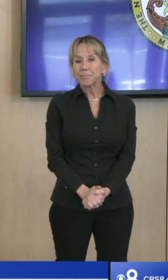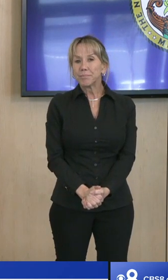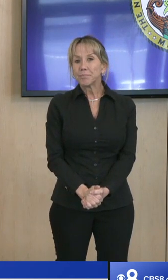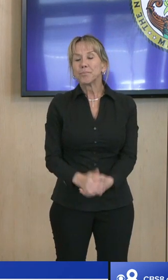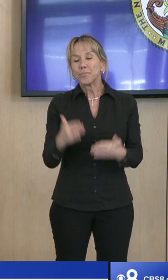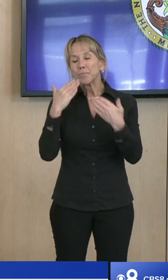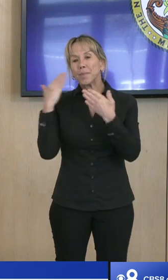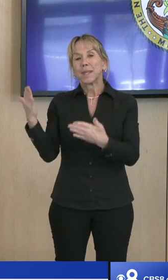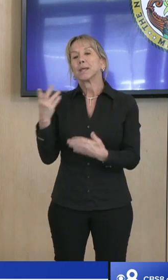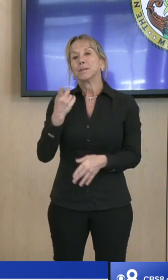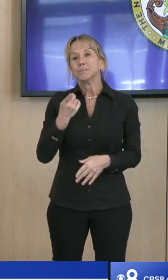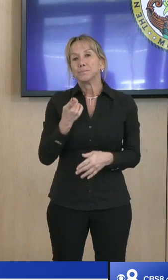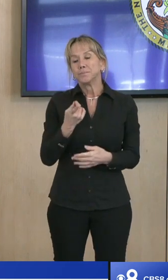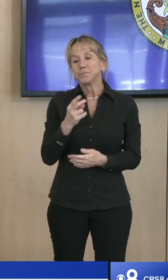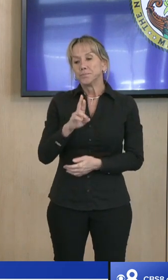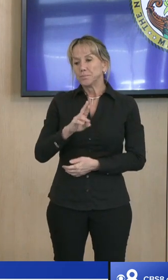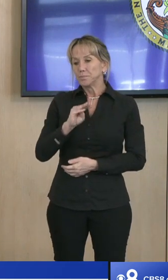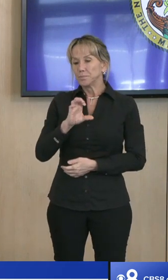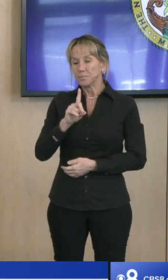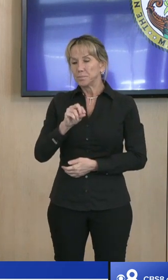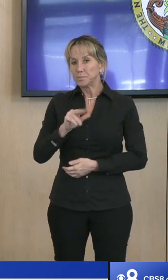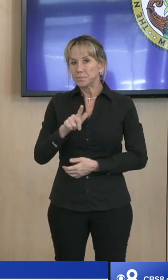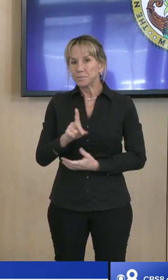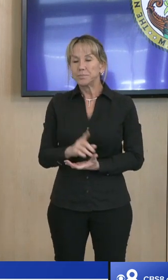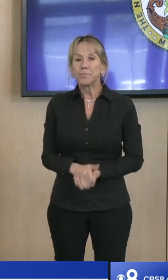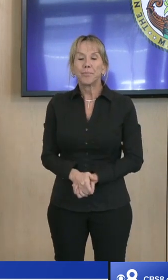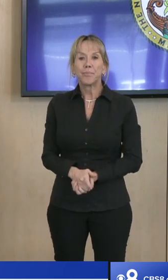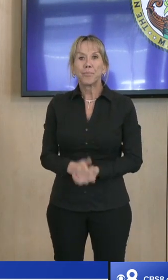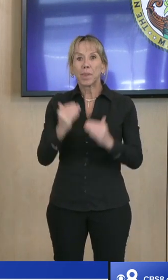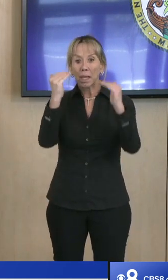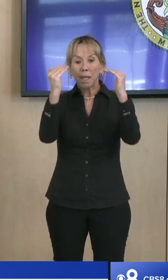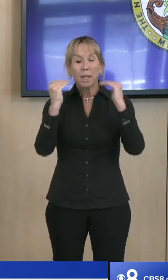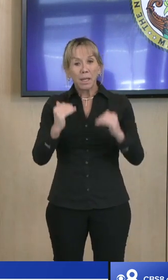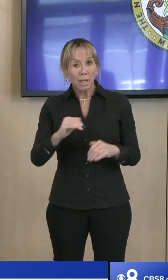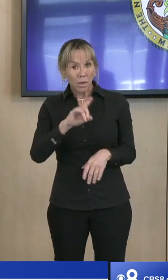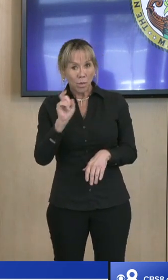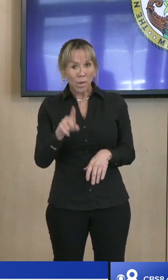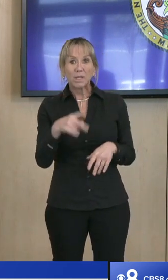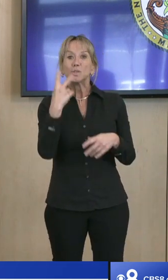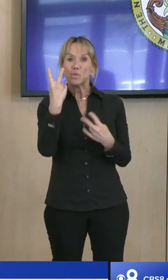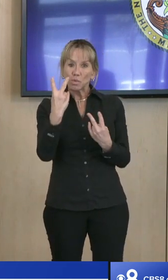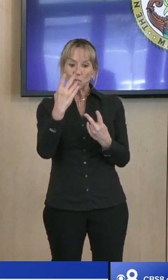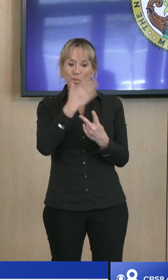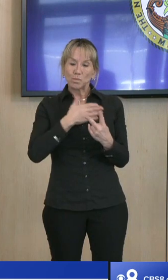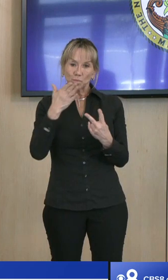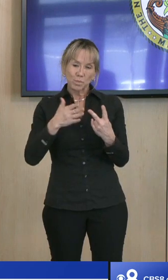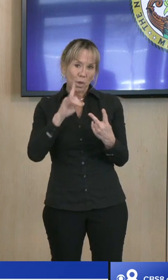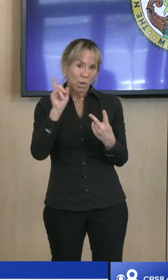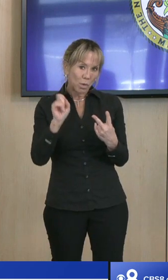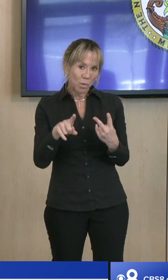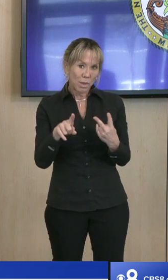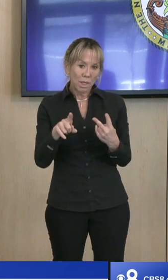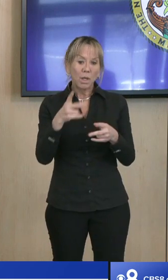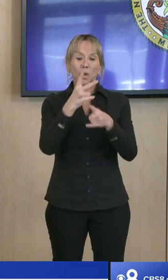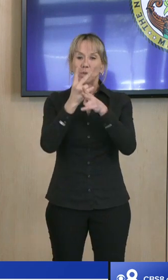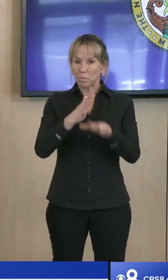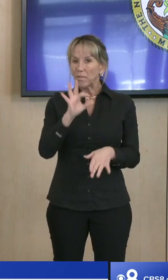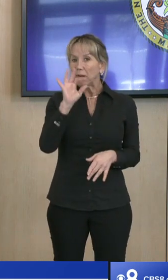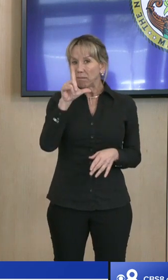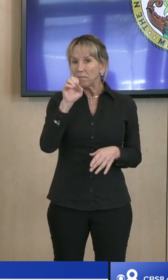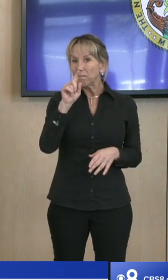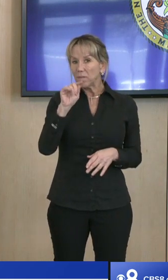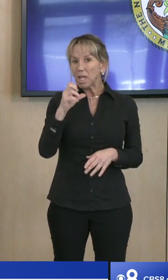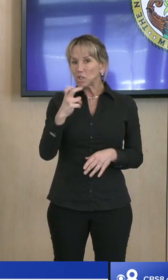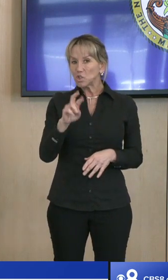Thank you, Dr. McDonald. Okay, we have the next texted question is a two-part question, and I think Supervisor Fletcher is going to answer